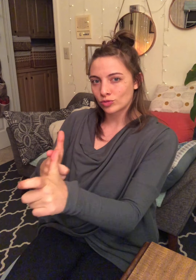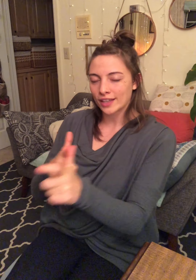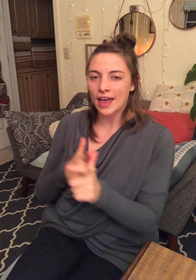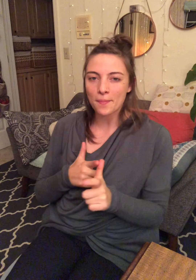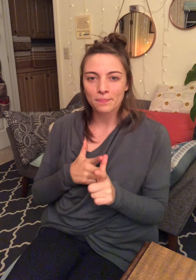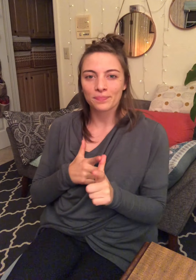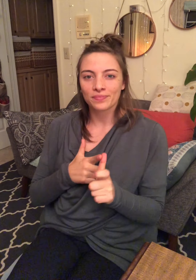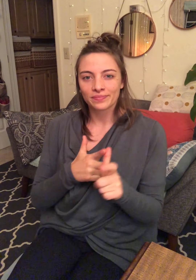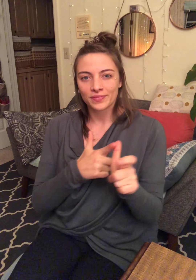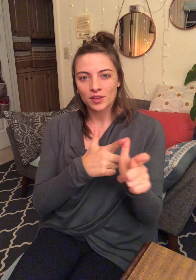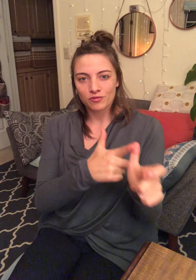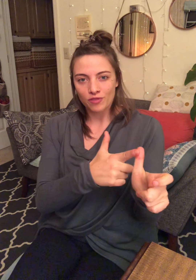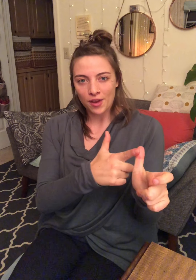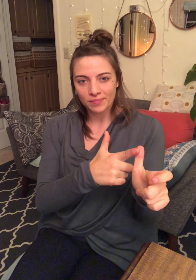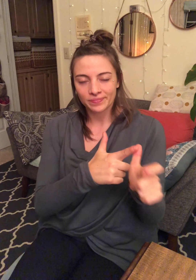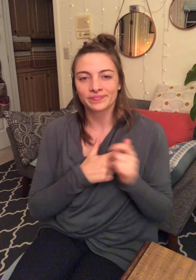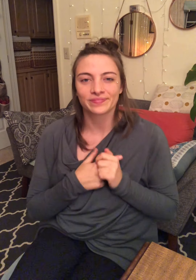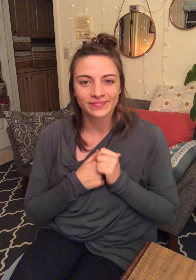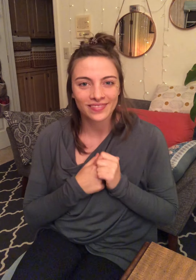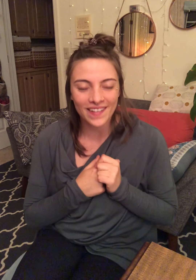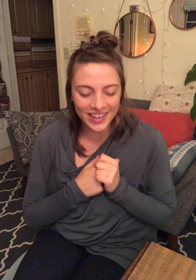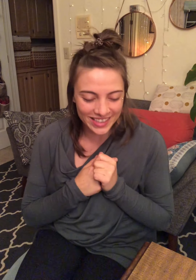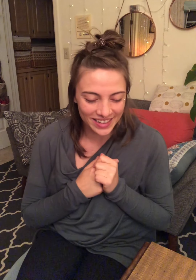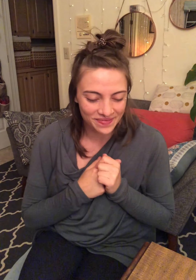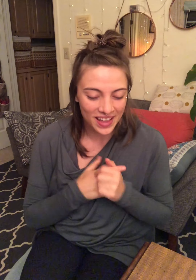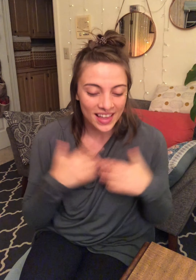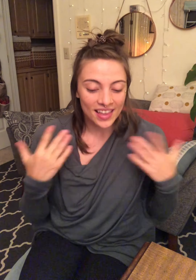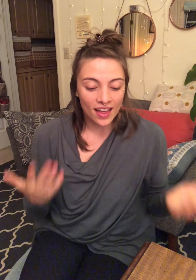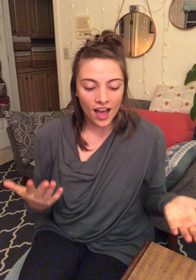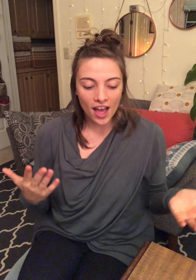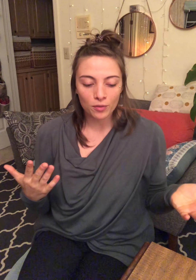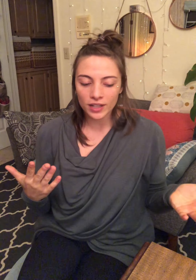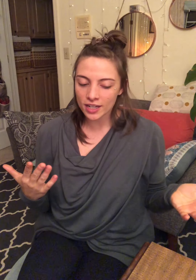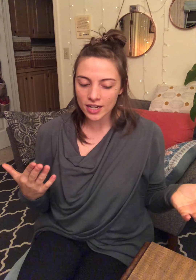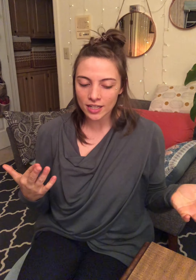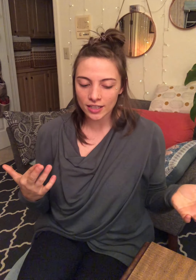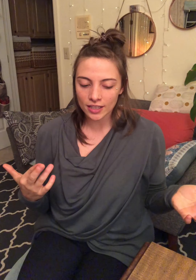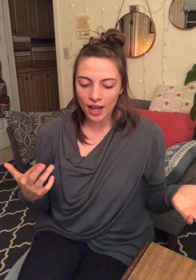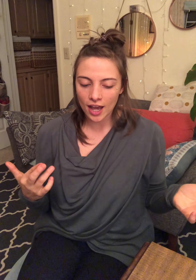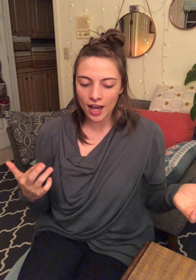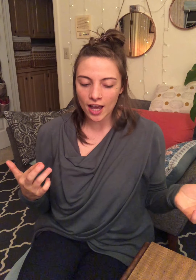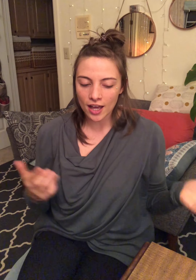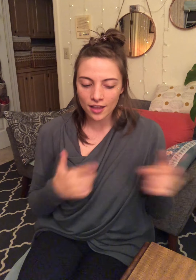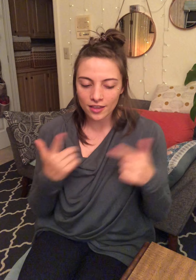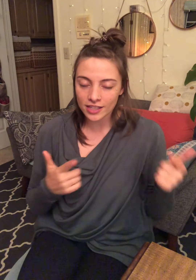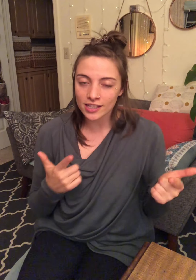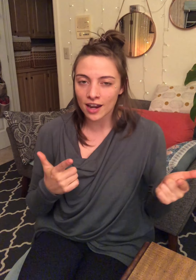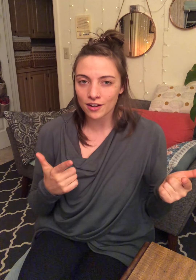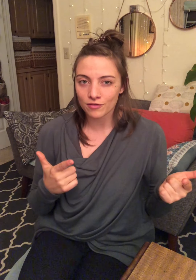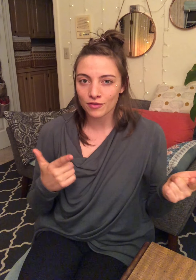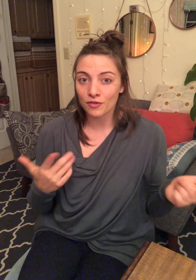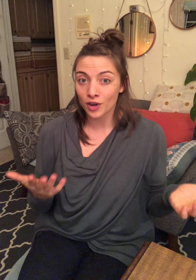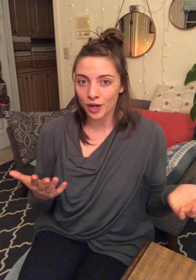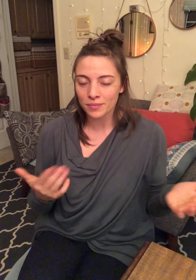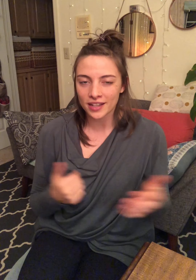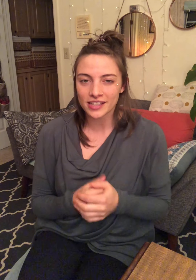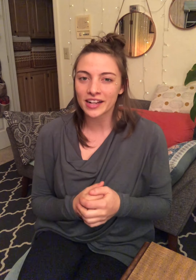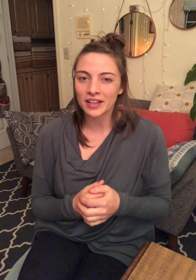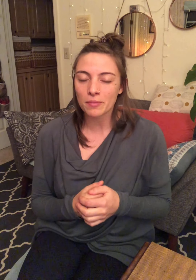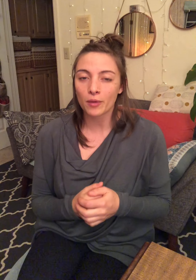That. Run. Awesome. We didn't, this is not a verb necessarily, but we did